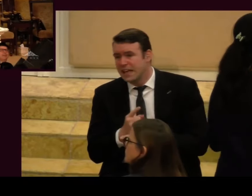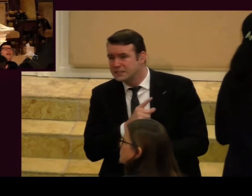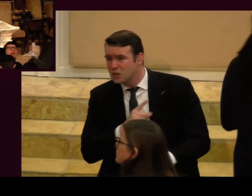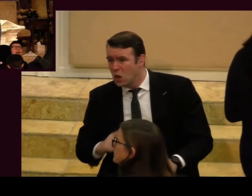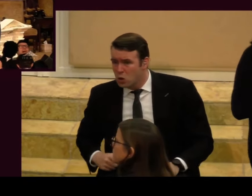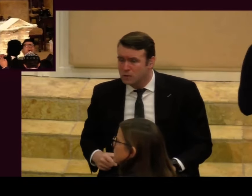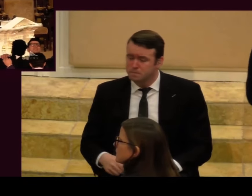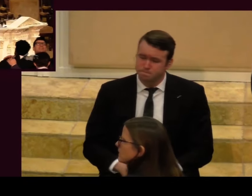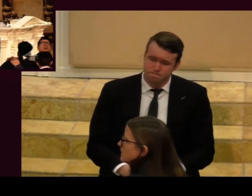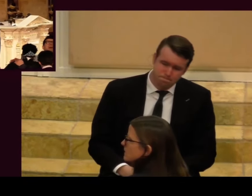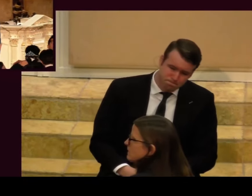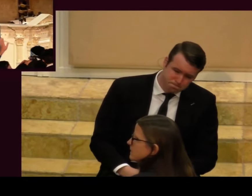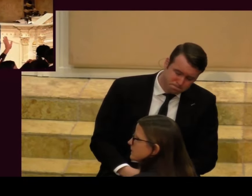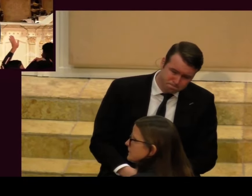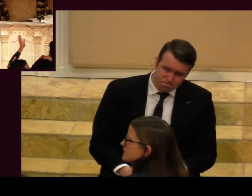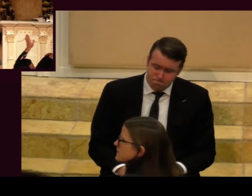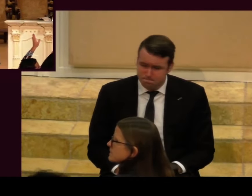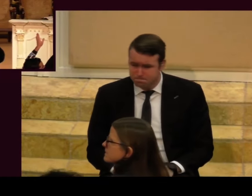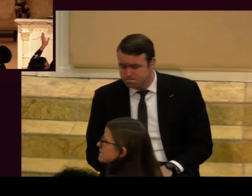Yes,